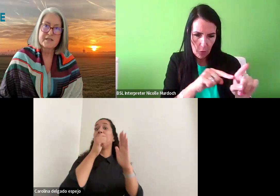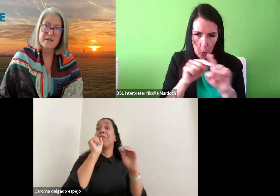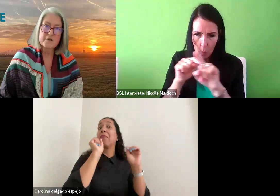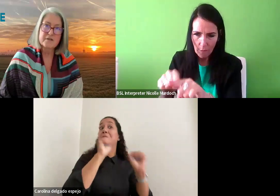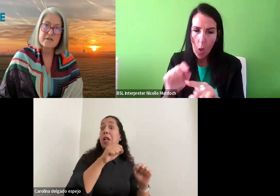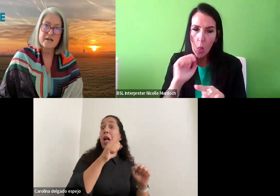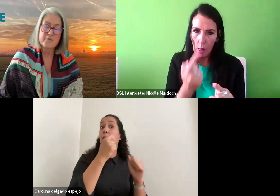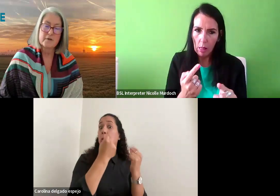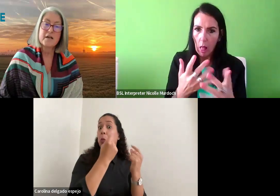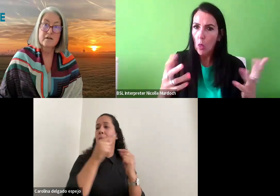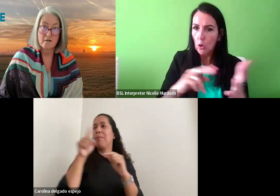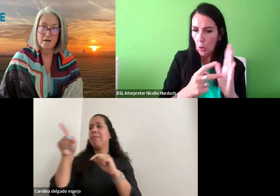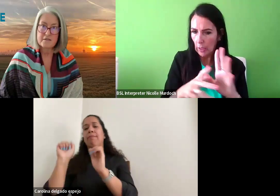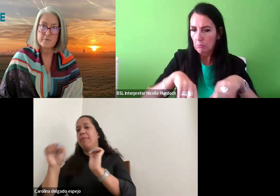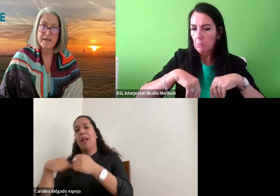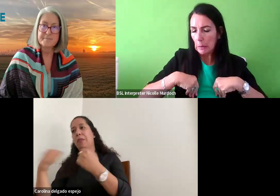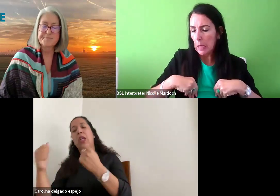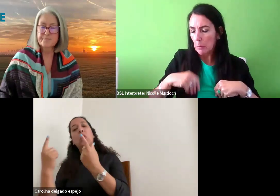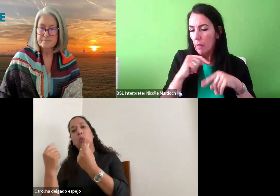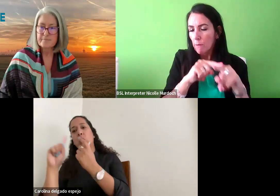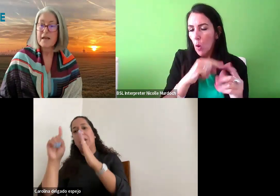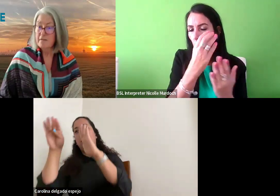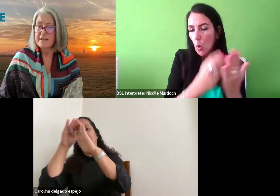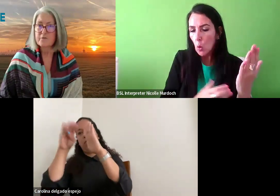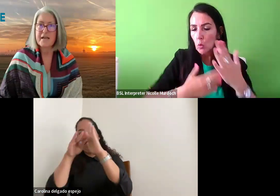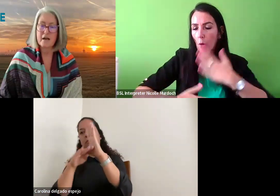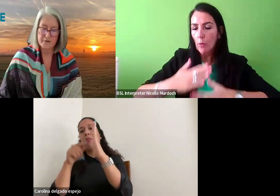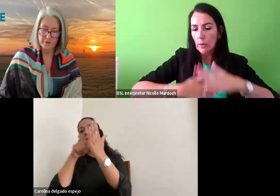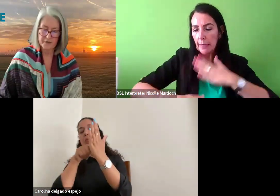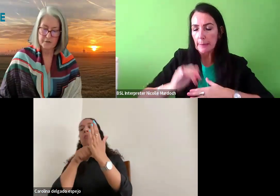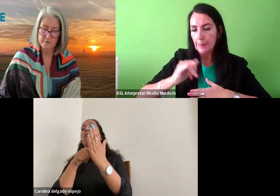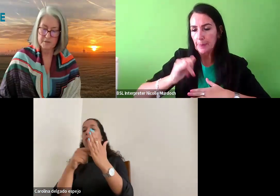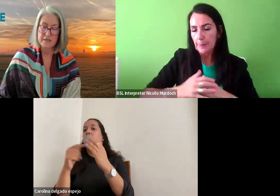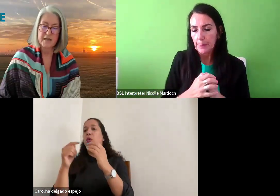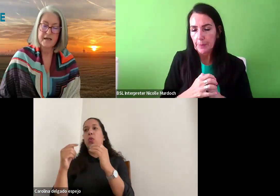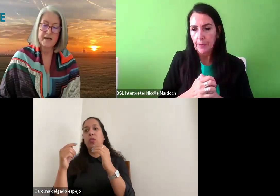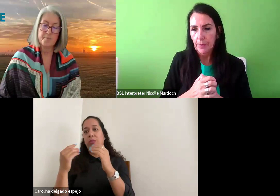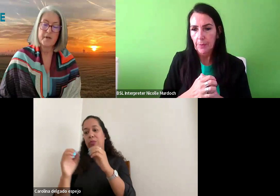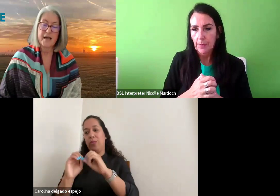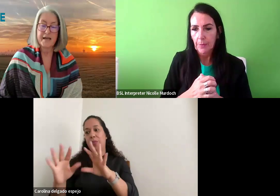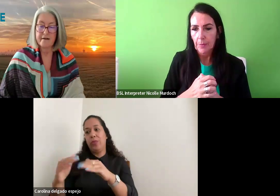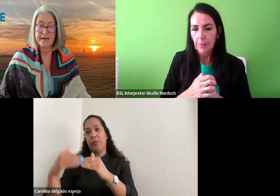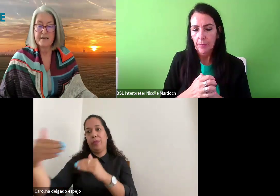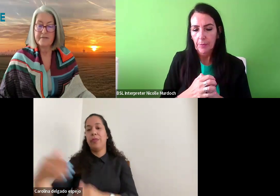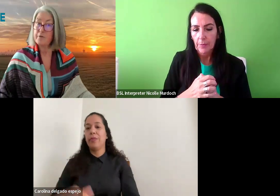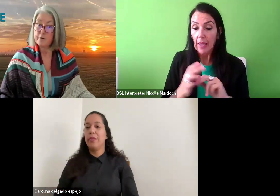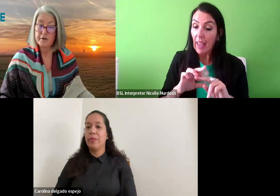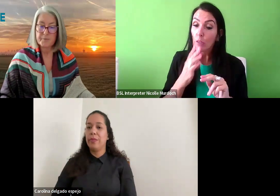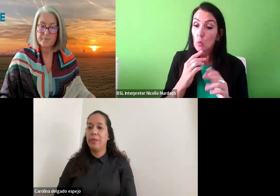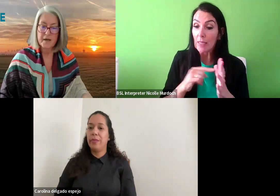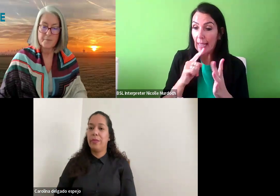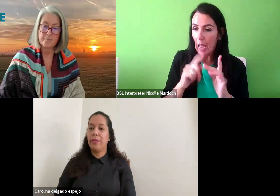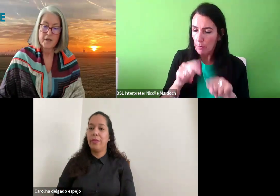more organizations, and it will guide the way how they're going to use AI in their